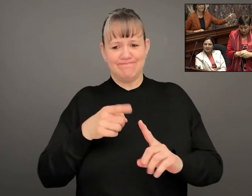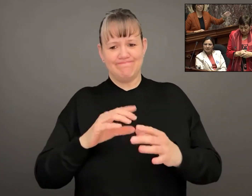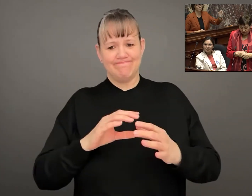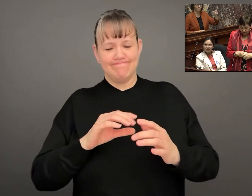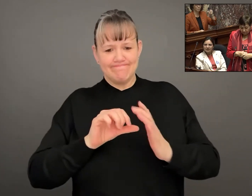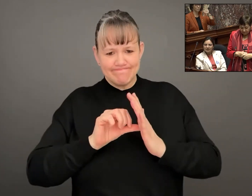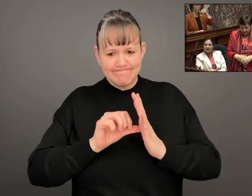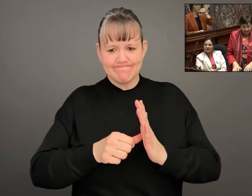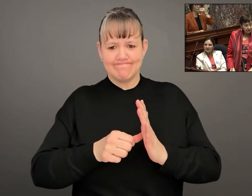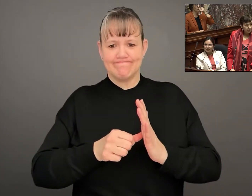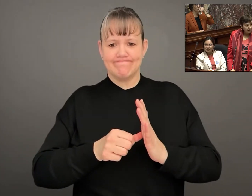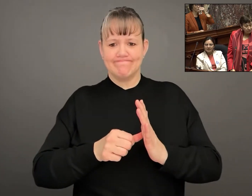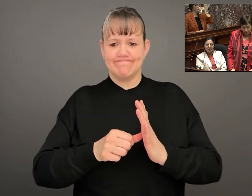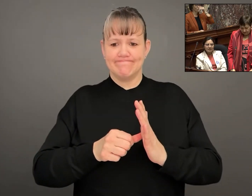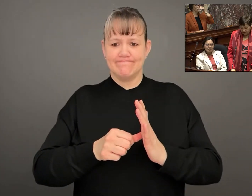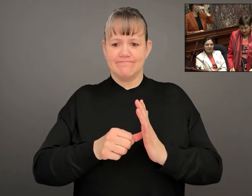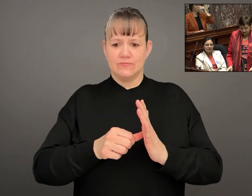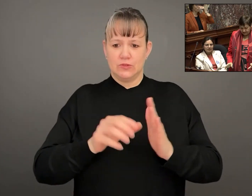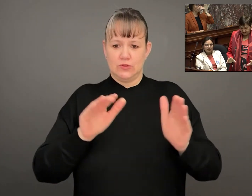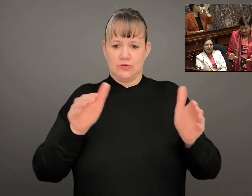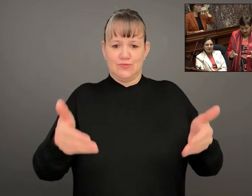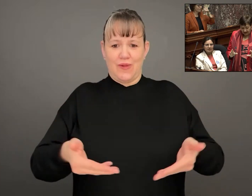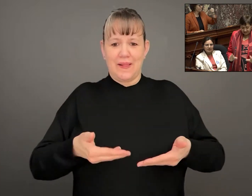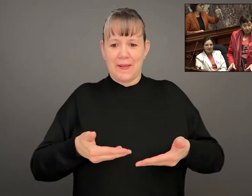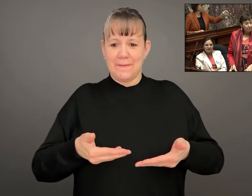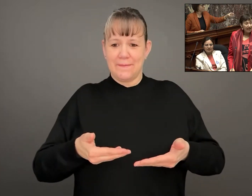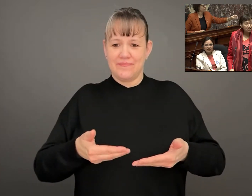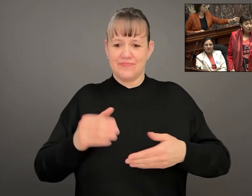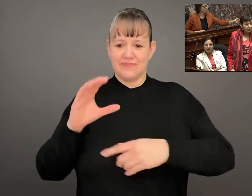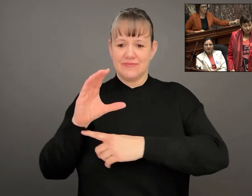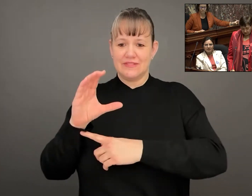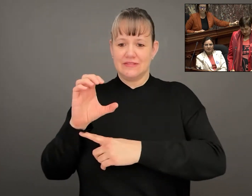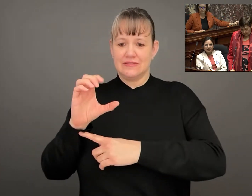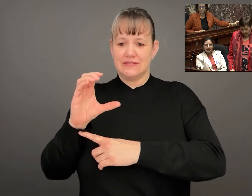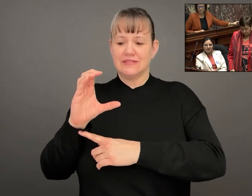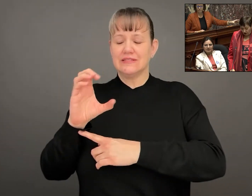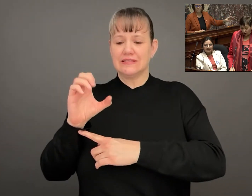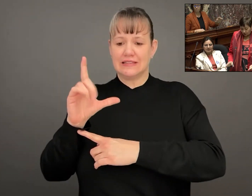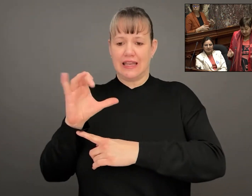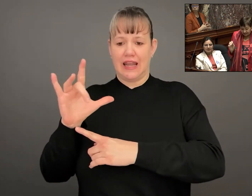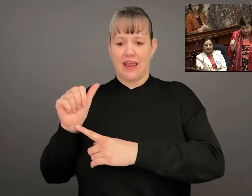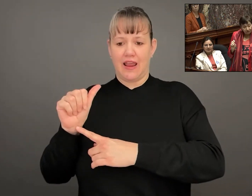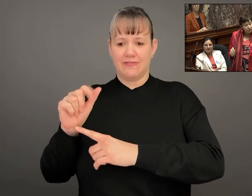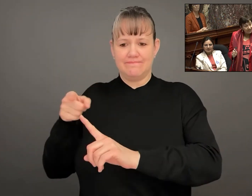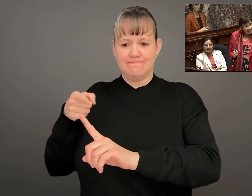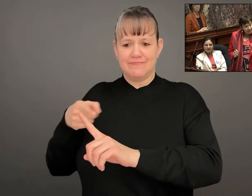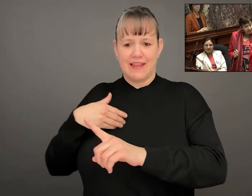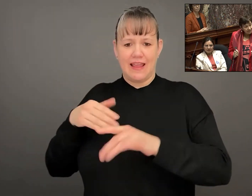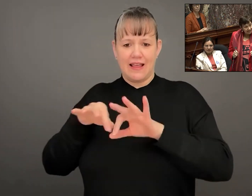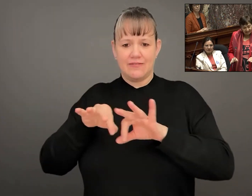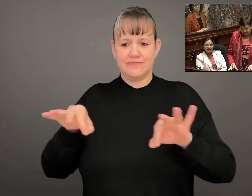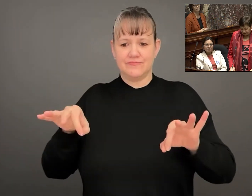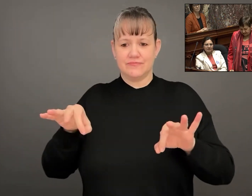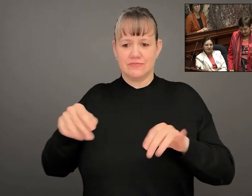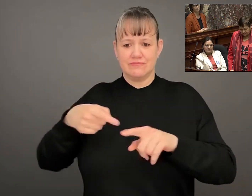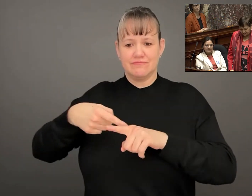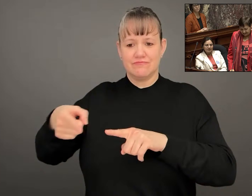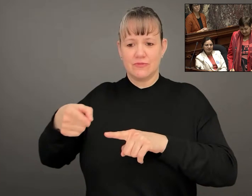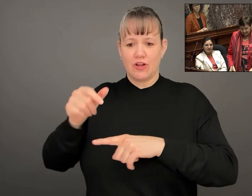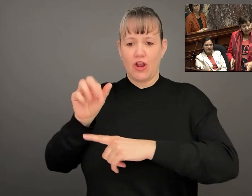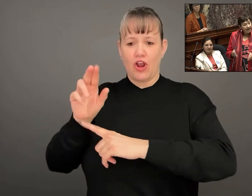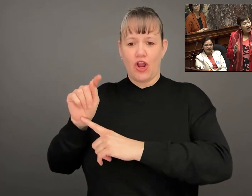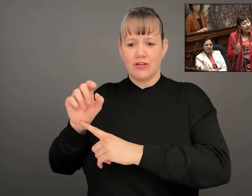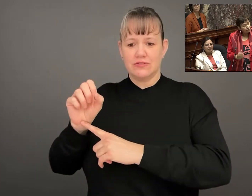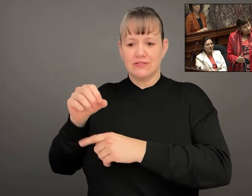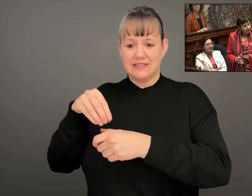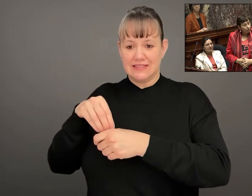have you welcome Cecilia Rowider. She has her Bachelor of Arts in First Nations and Indigenous